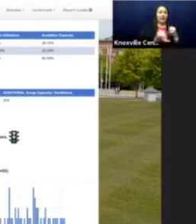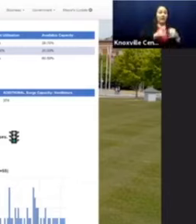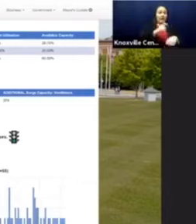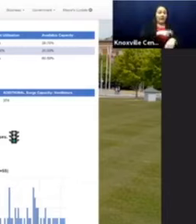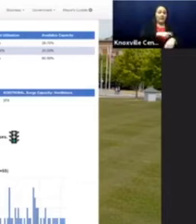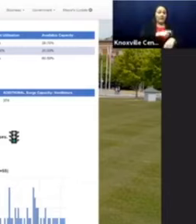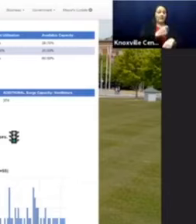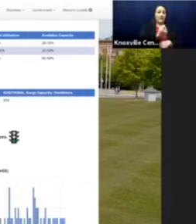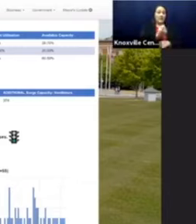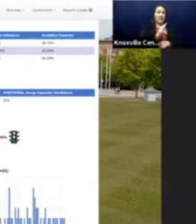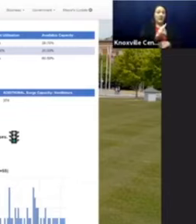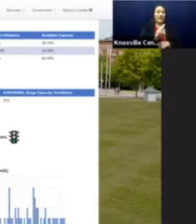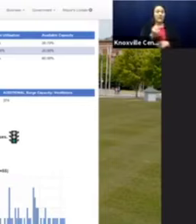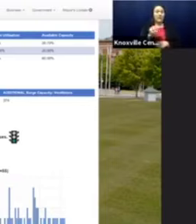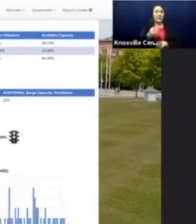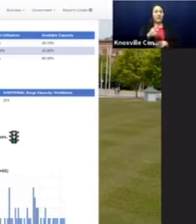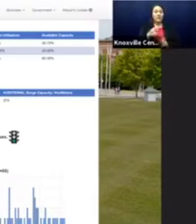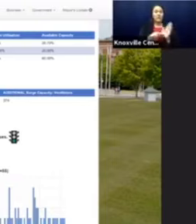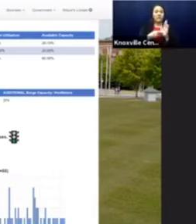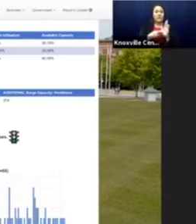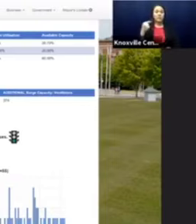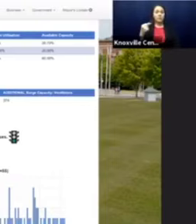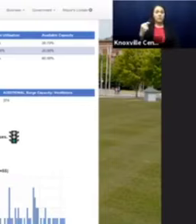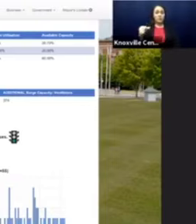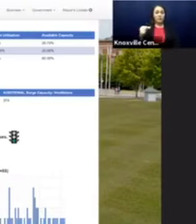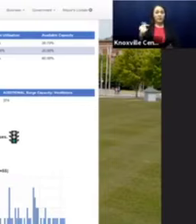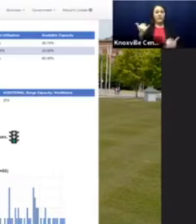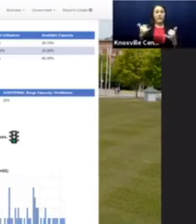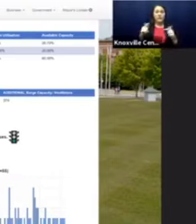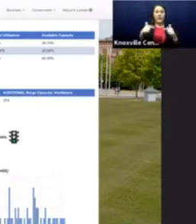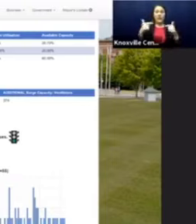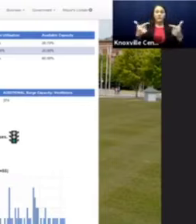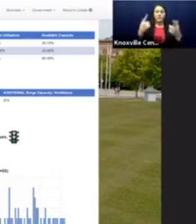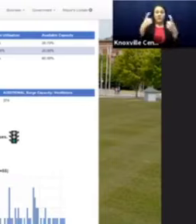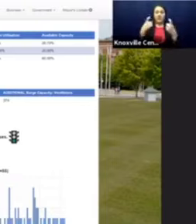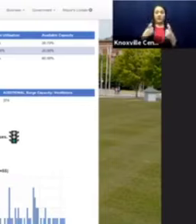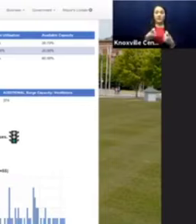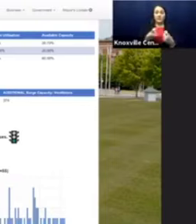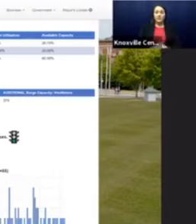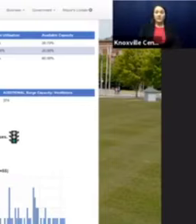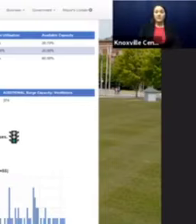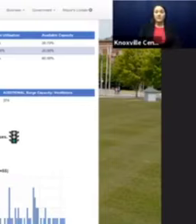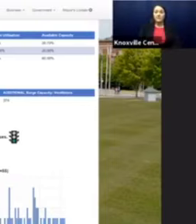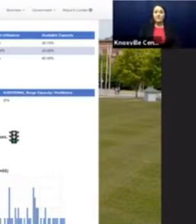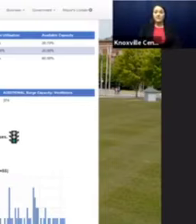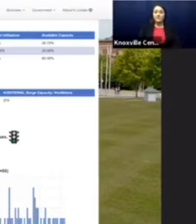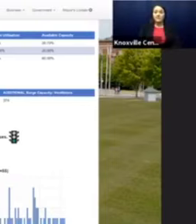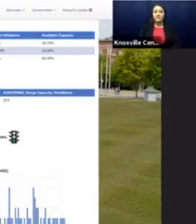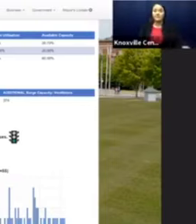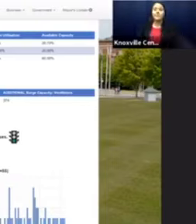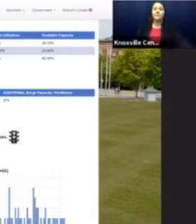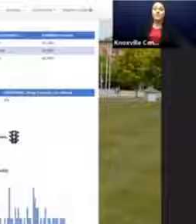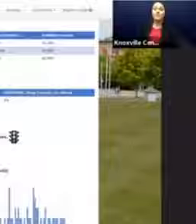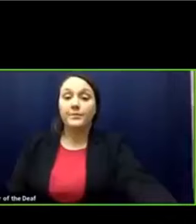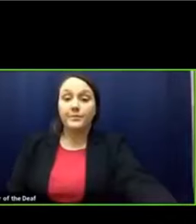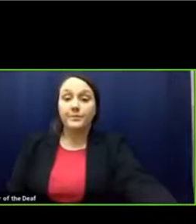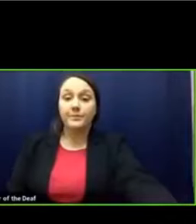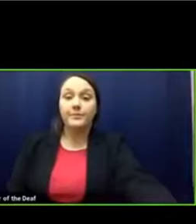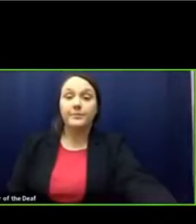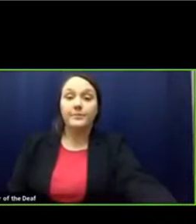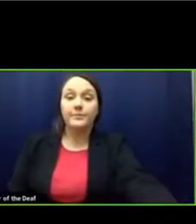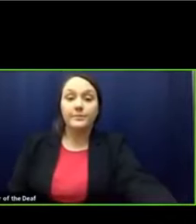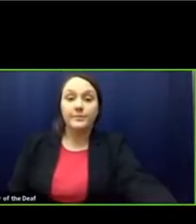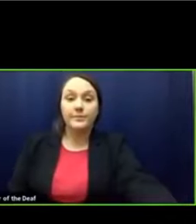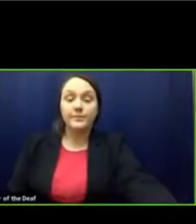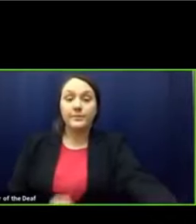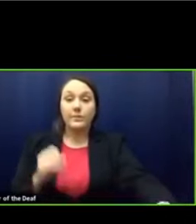This benchmark is represented as green. And I'll now open it up for questions. All right, go ahead and put your